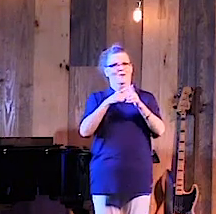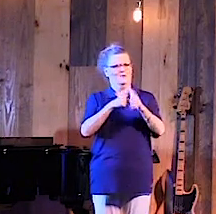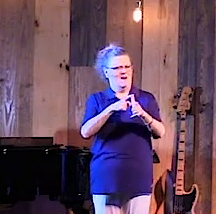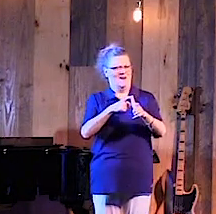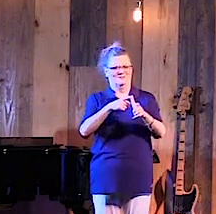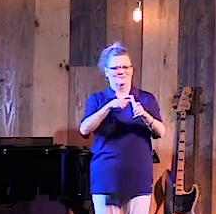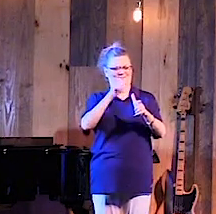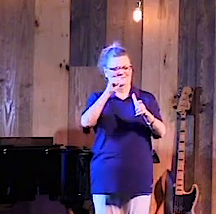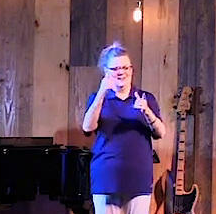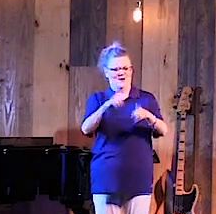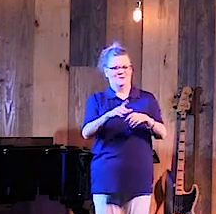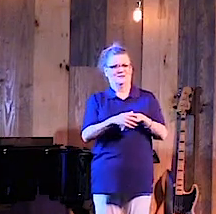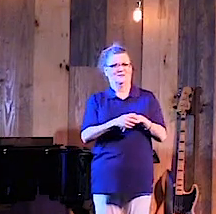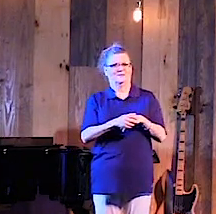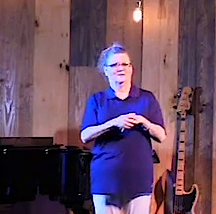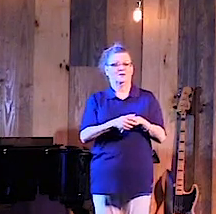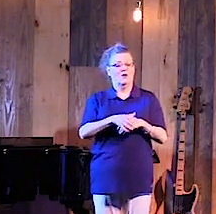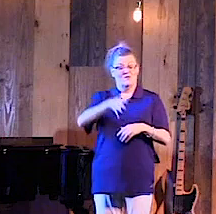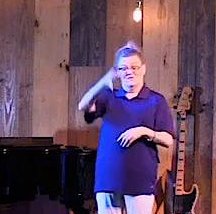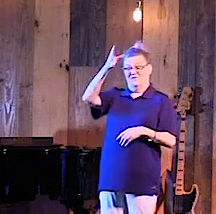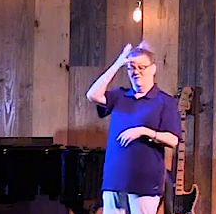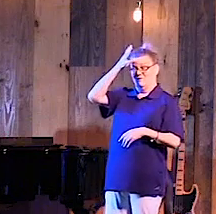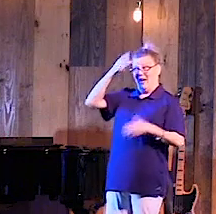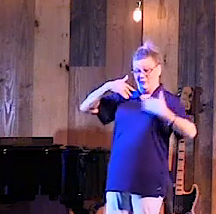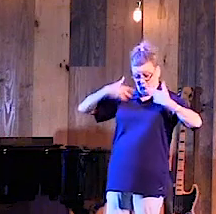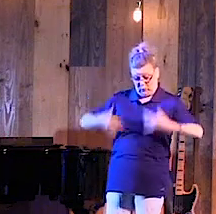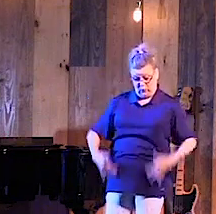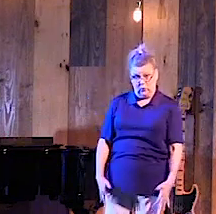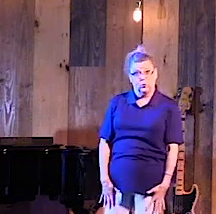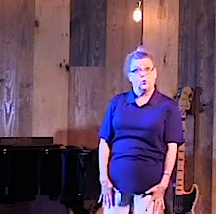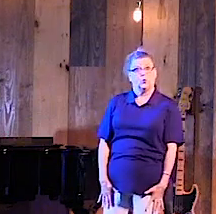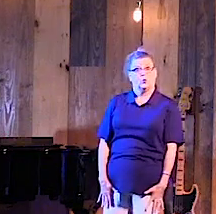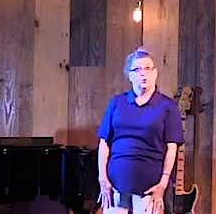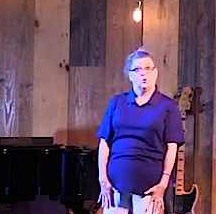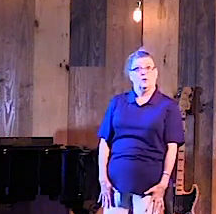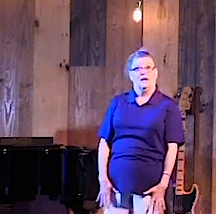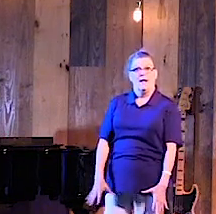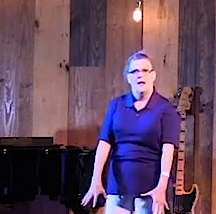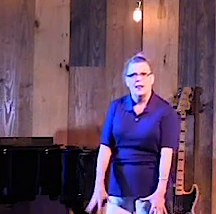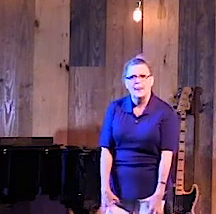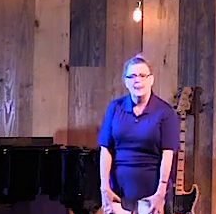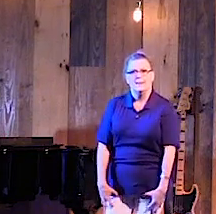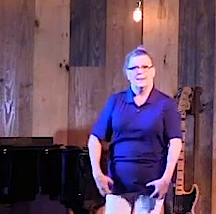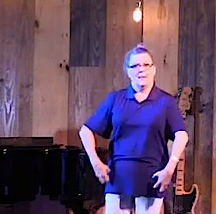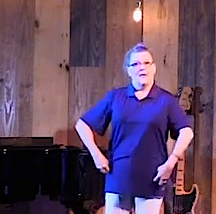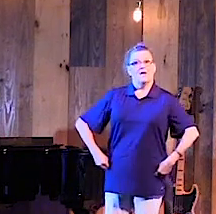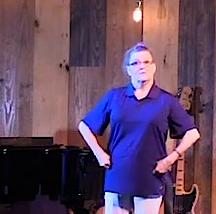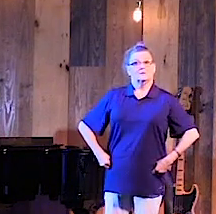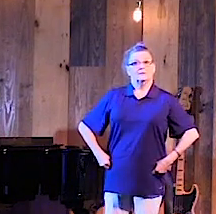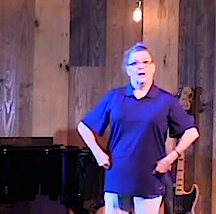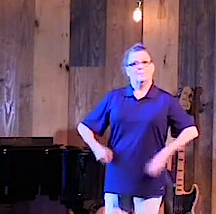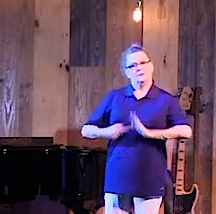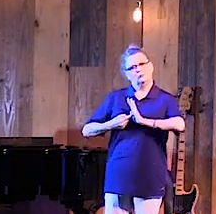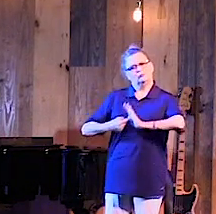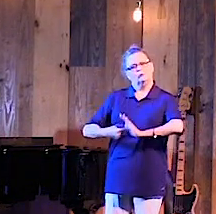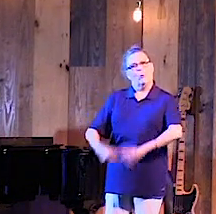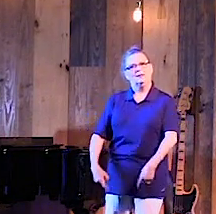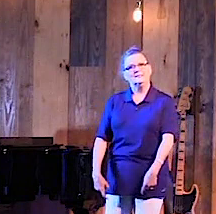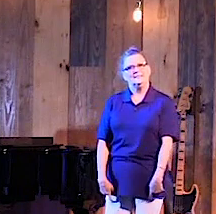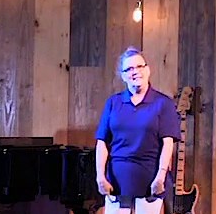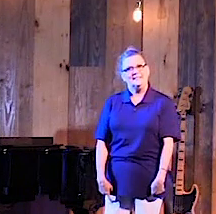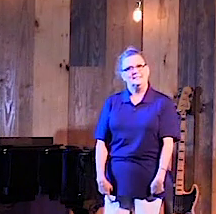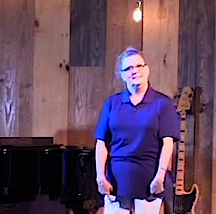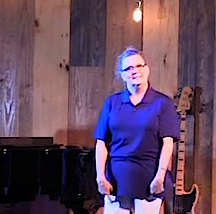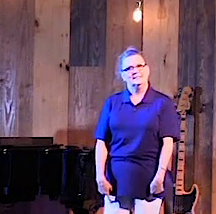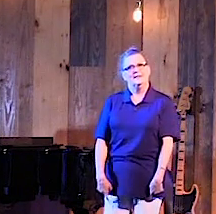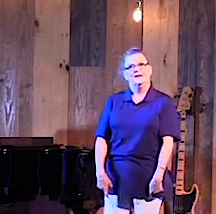So this father had to lift up the front of his robe and expose his knees, something that was considered